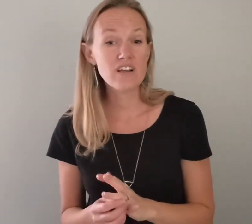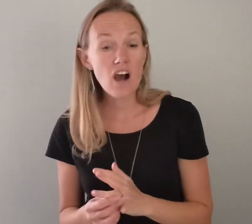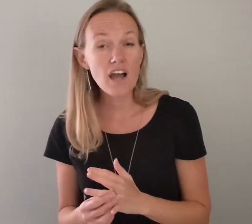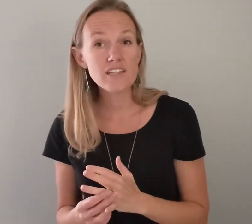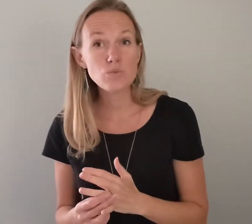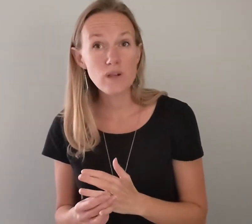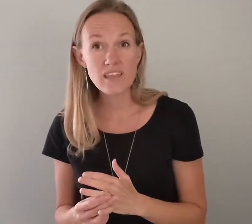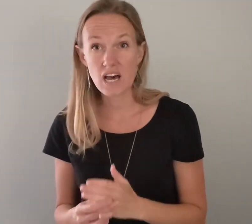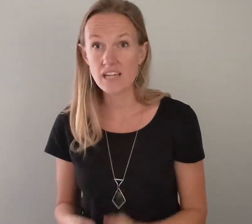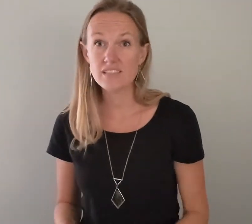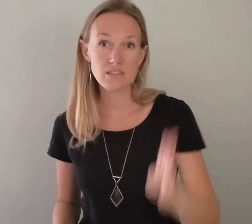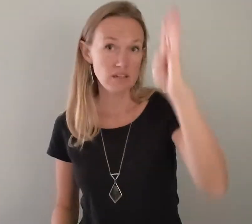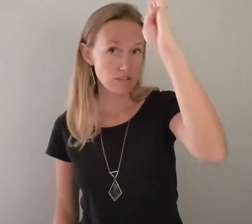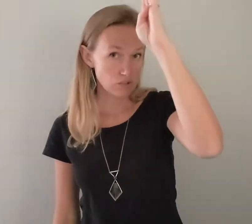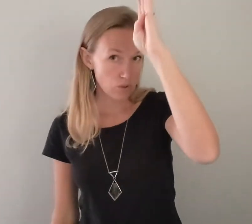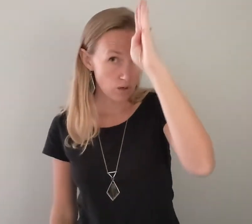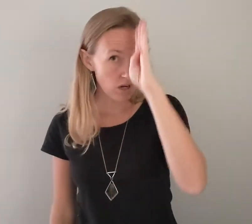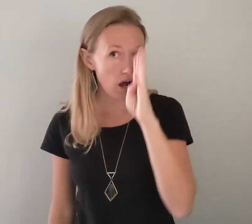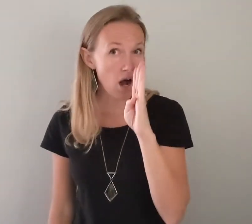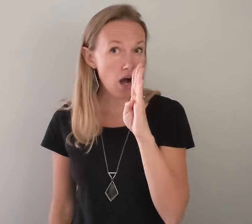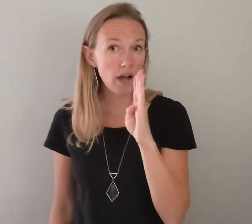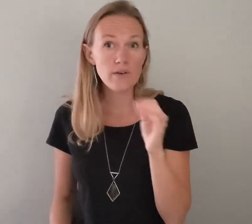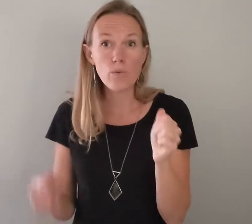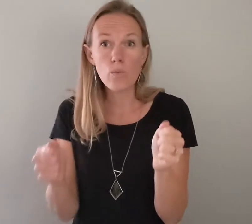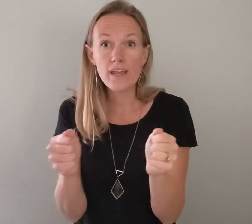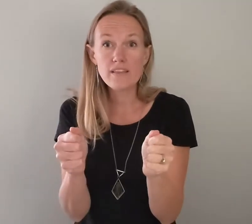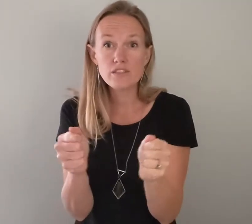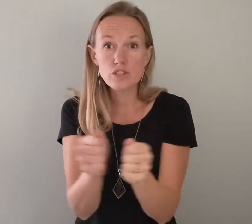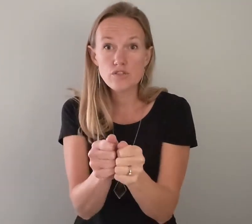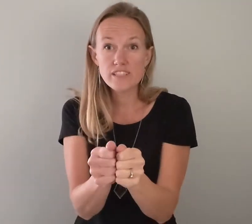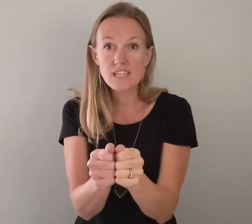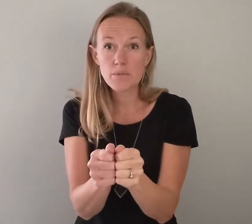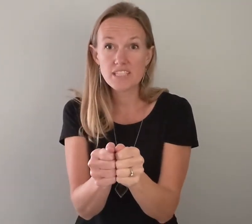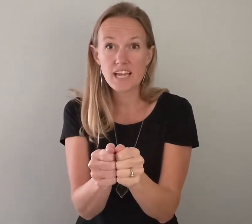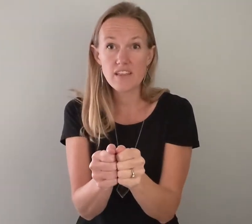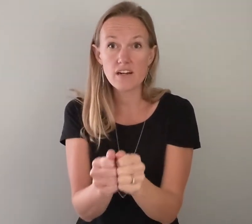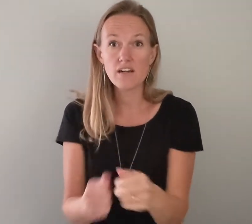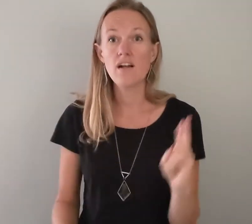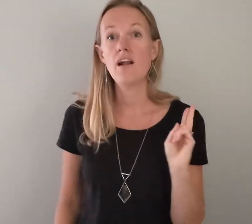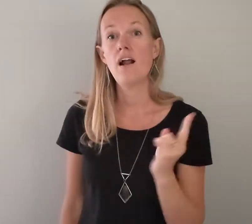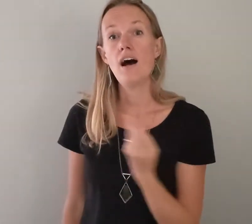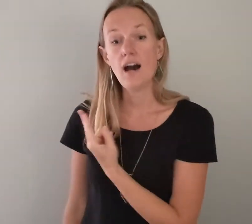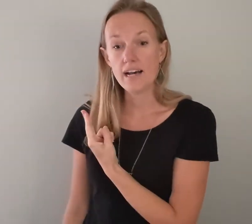God is with us, so God with 2 fists coming together,